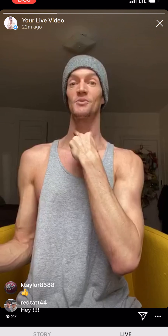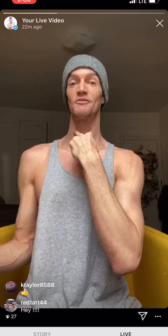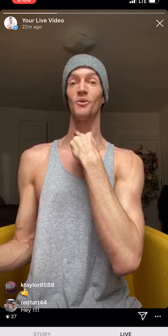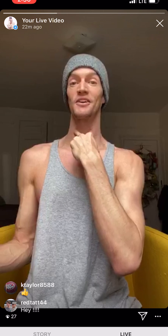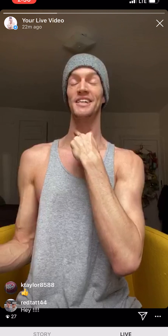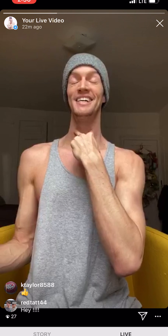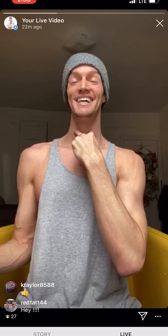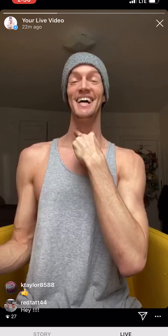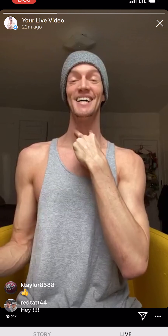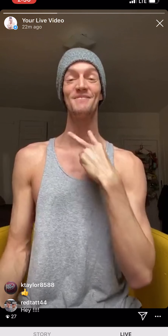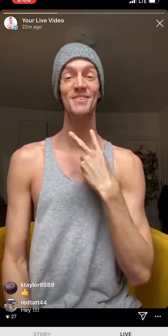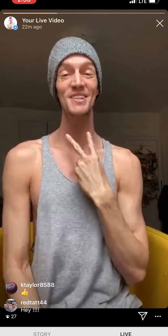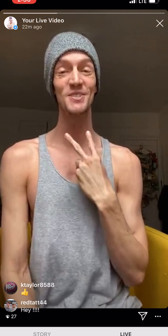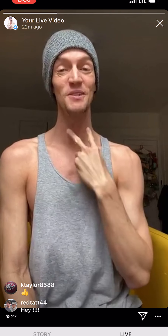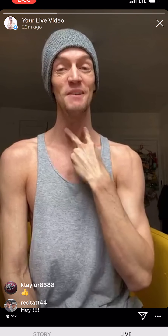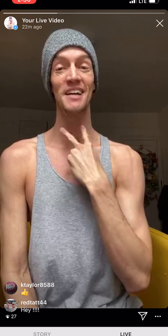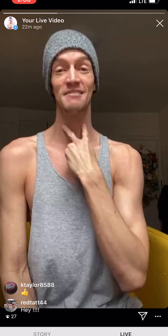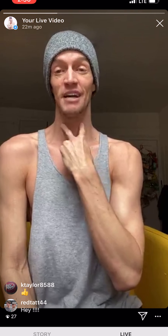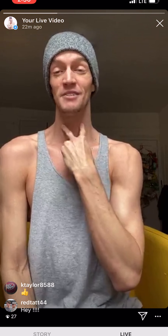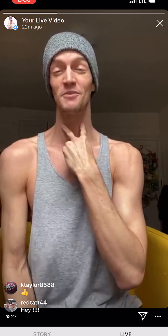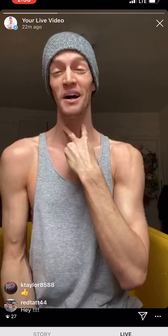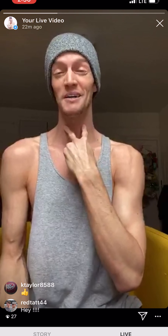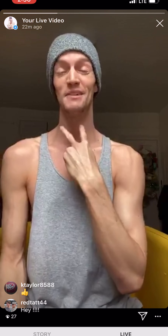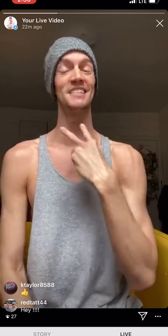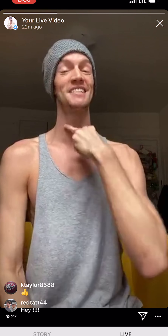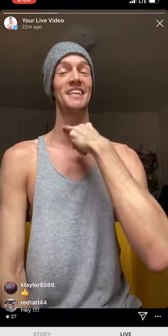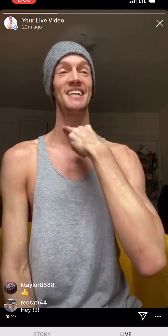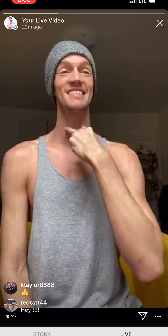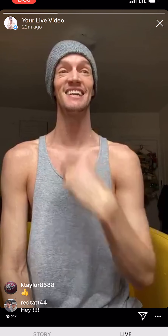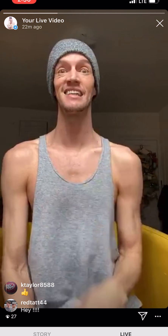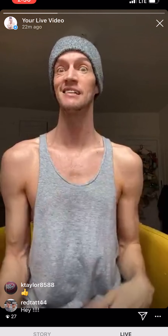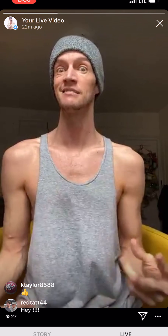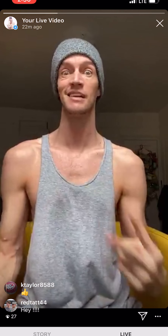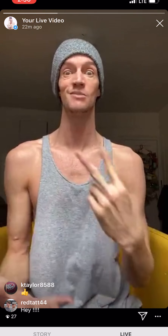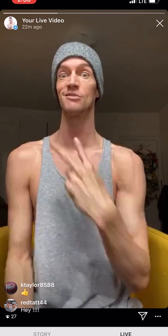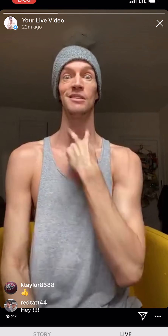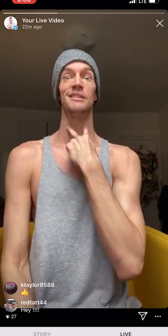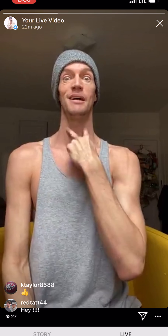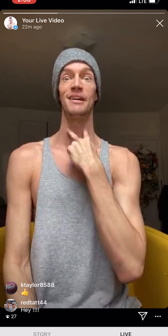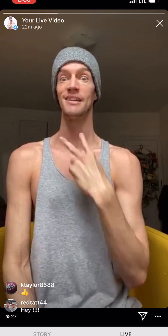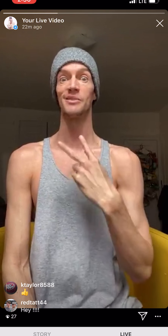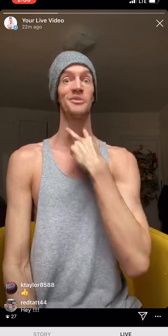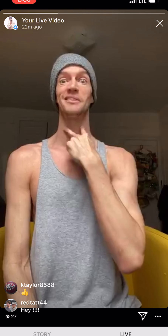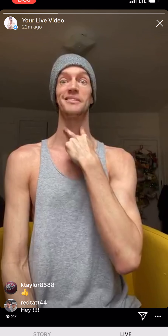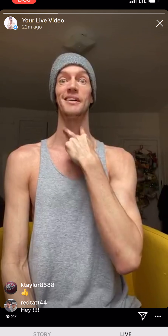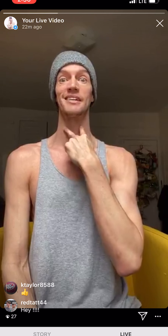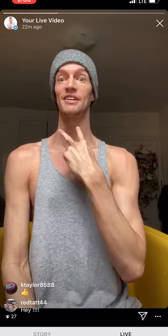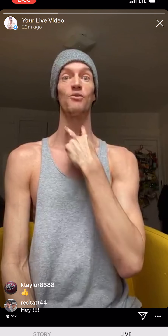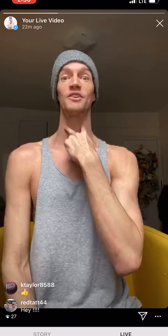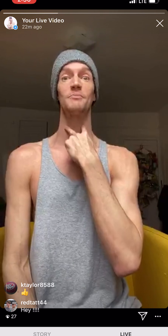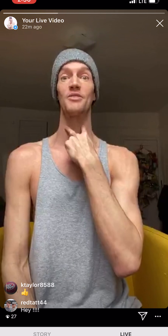a fork. Um, so that's just one of my, I don't know why, but I just like that sign. Like, Oh, I was really in a bind. I was really stuck. I had a fork to my throat.